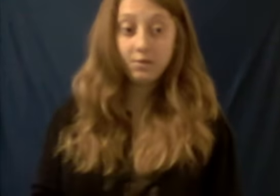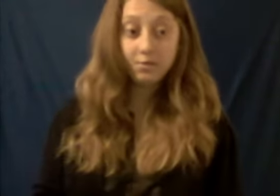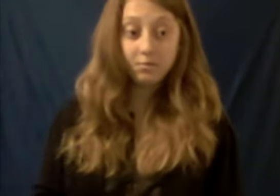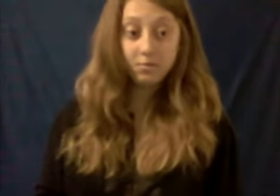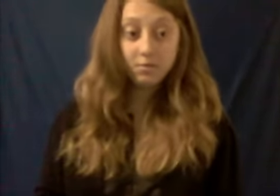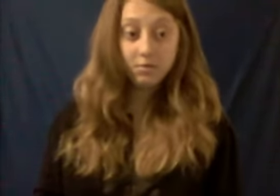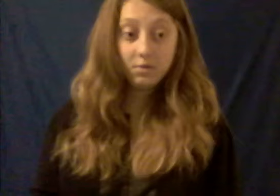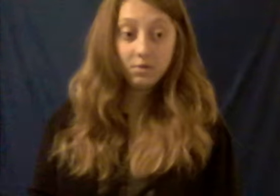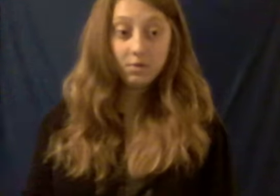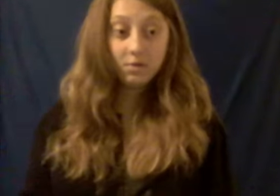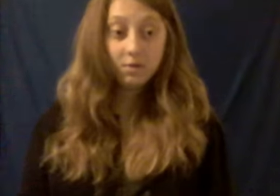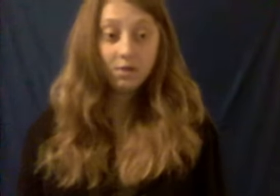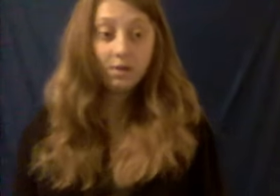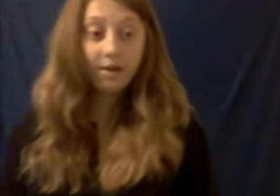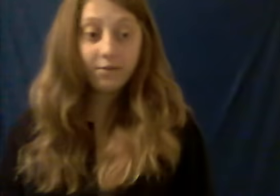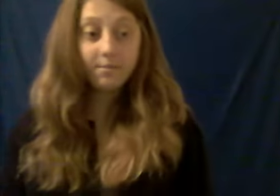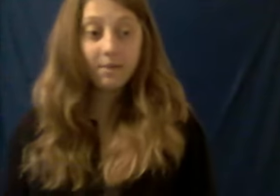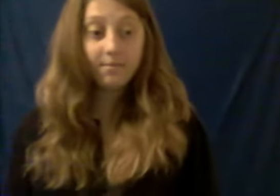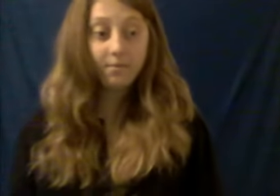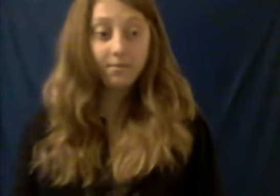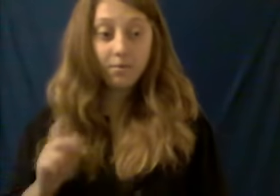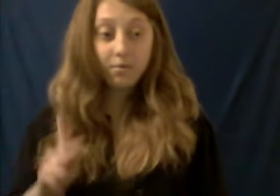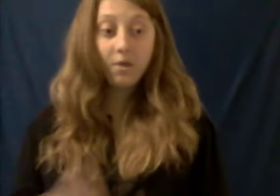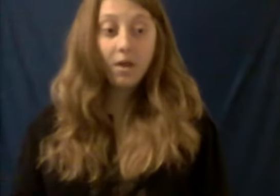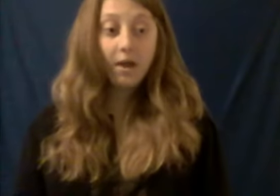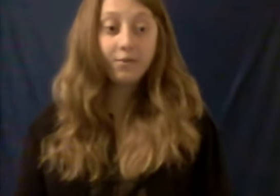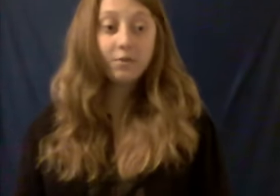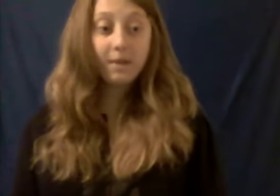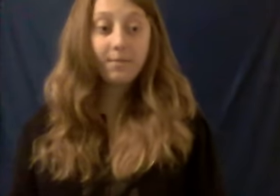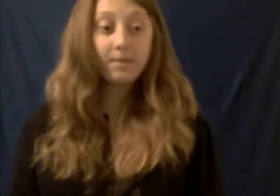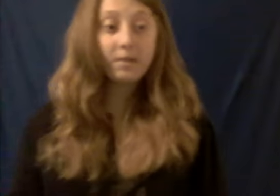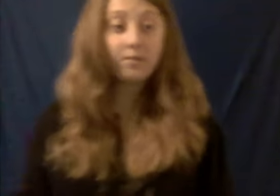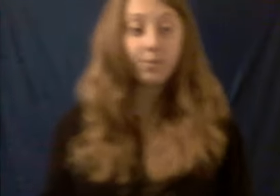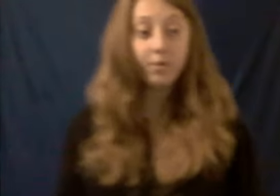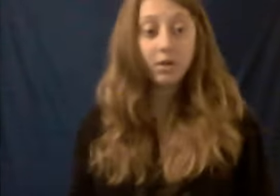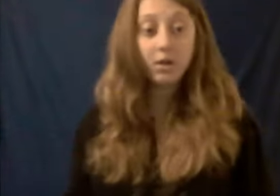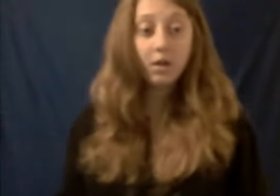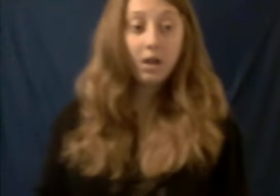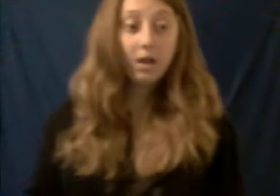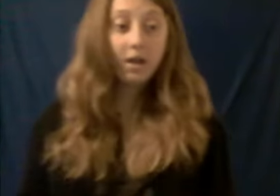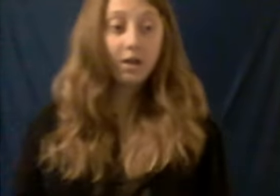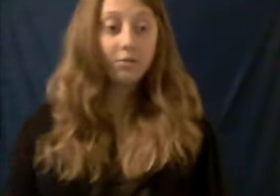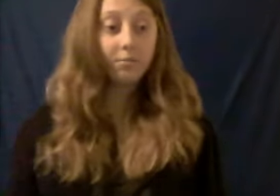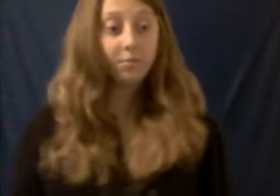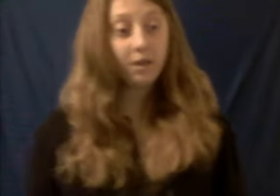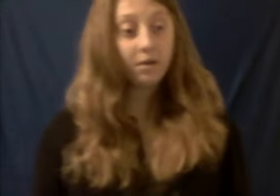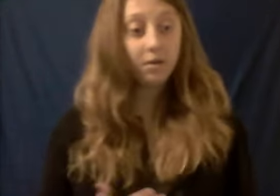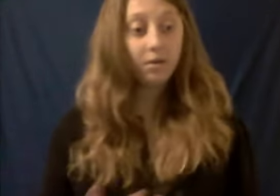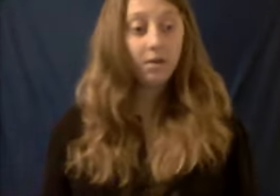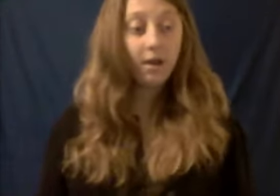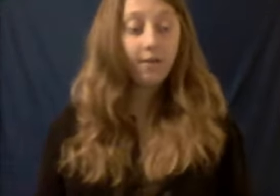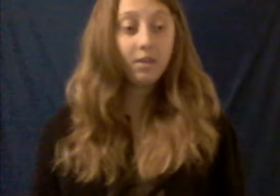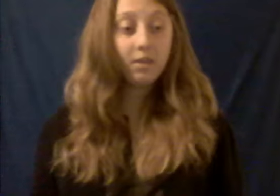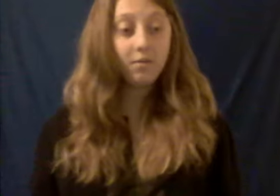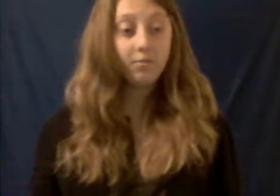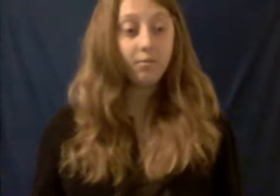soon. After my after my baby is born, I don't plan on having them